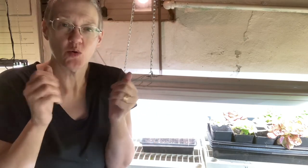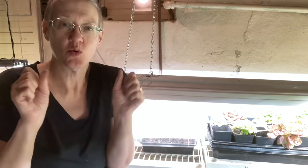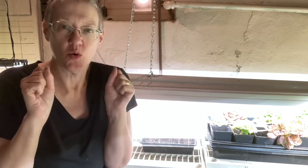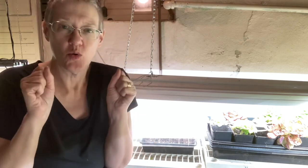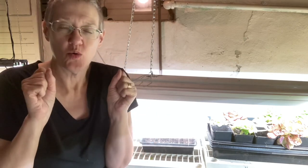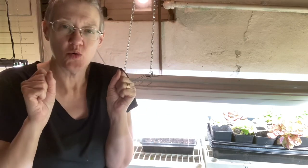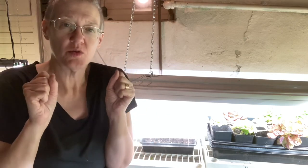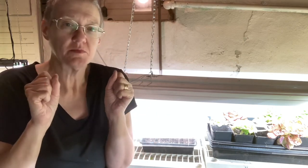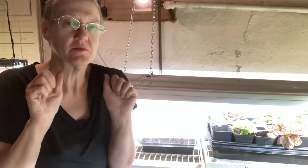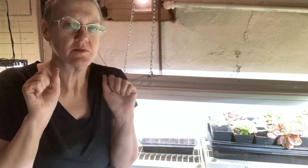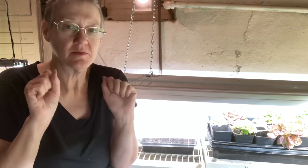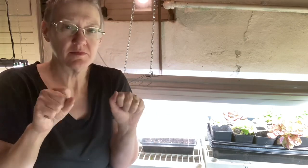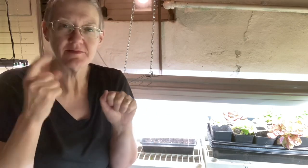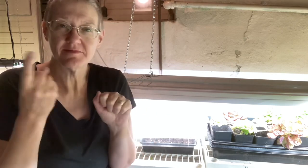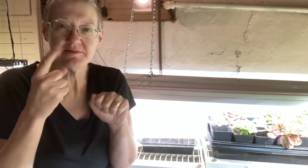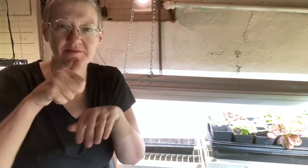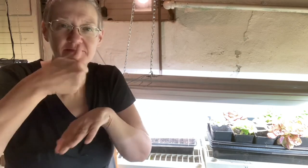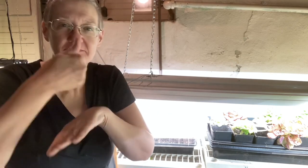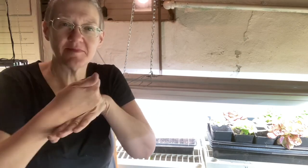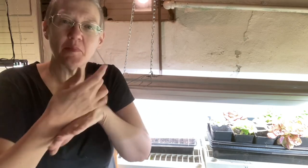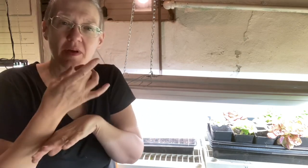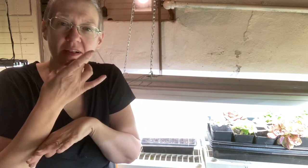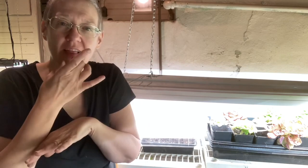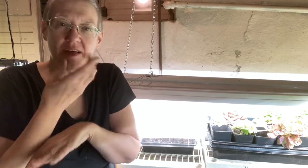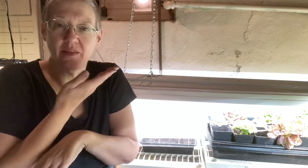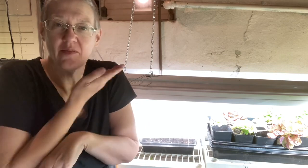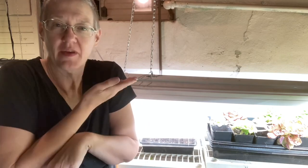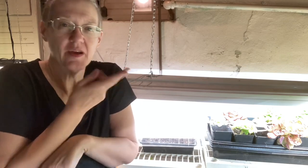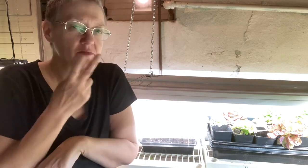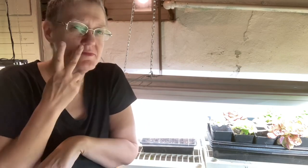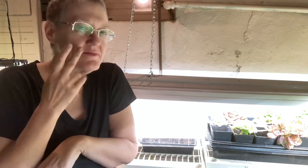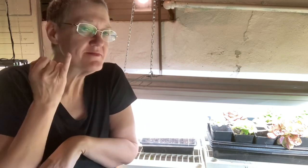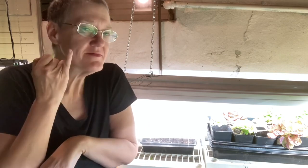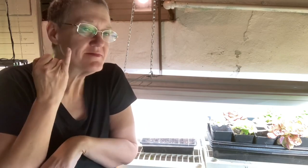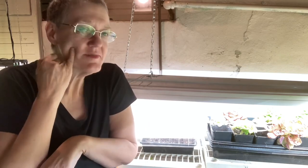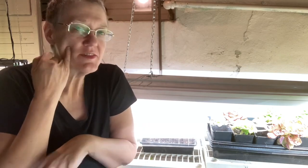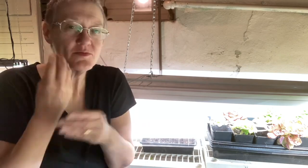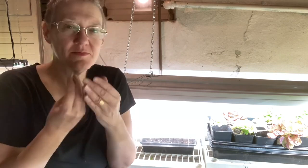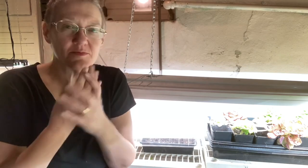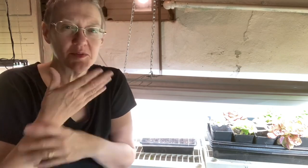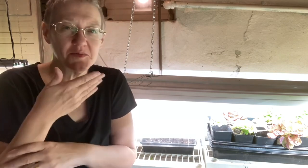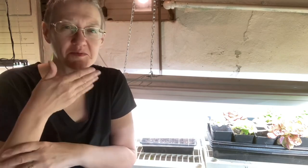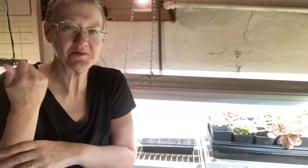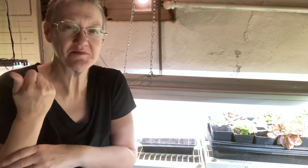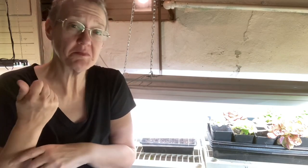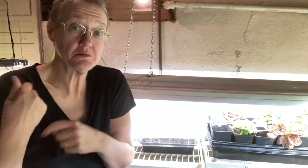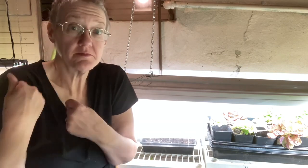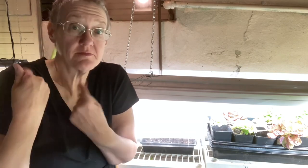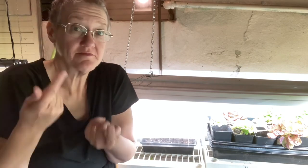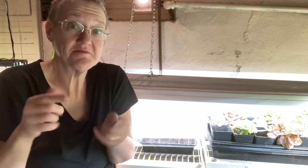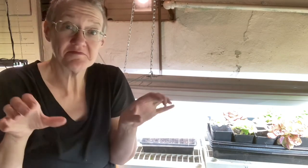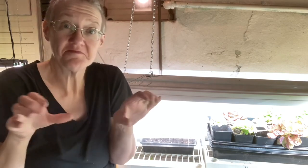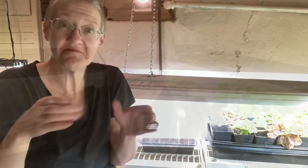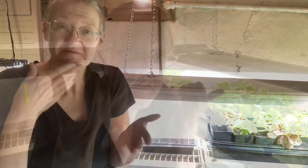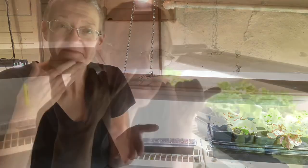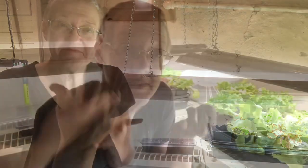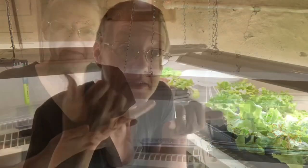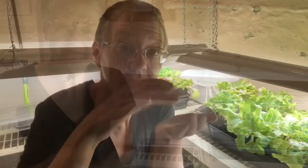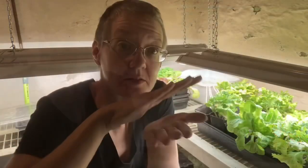tends to stay cold. And I can always set up another shop light down there and move some of the lettuce. But so far, this room has